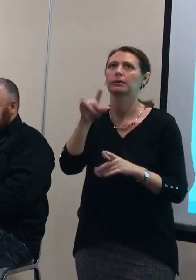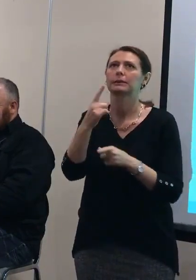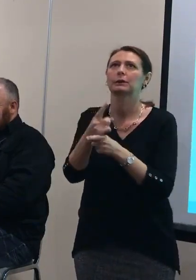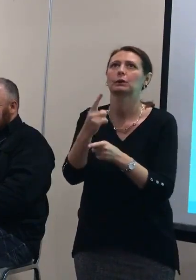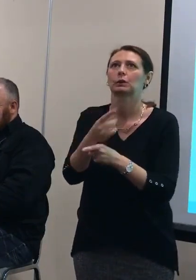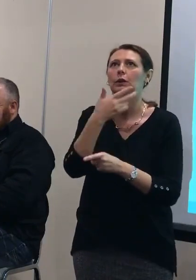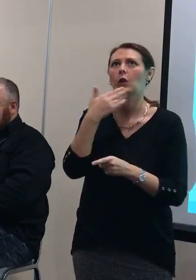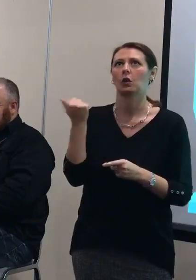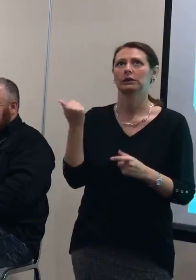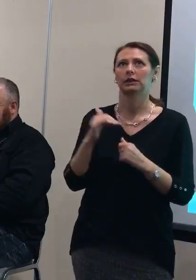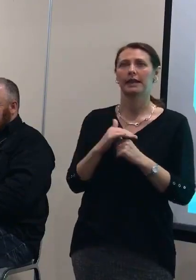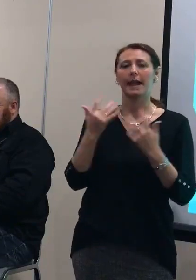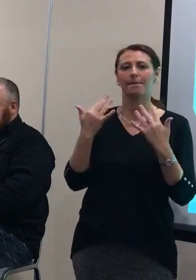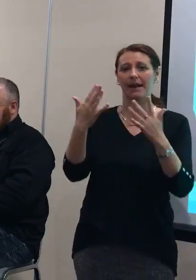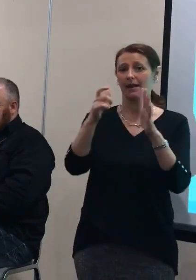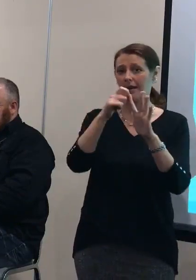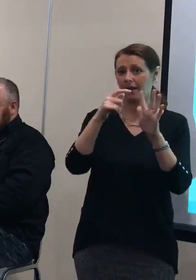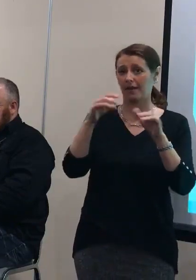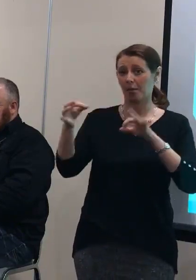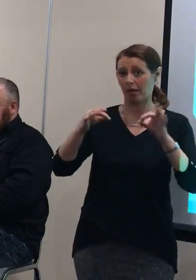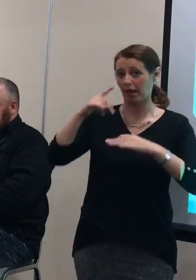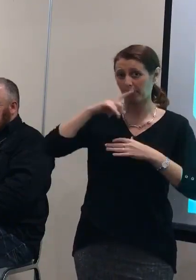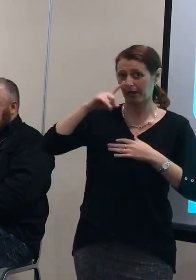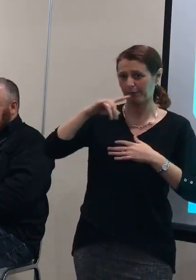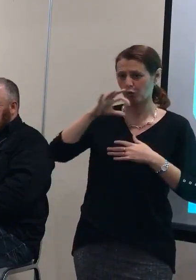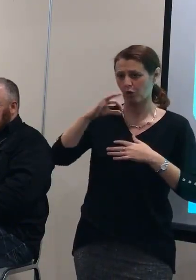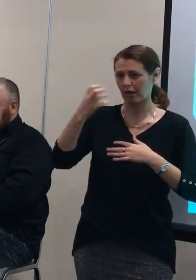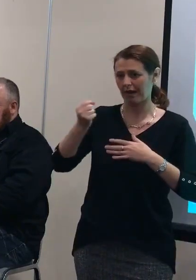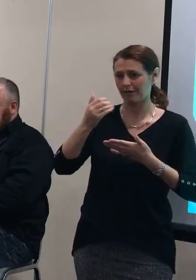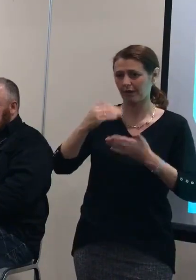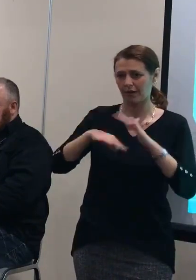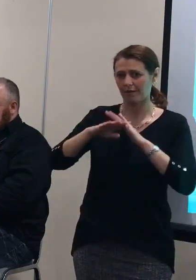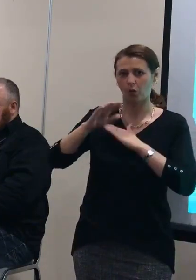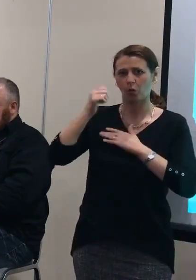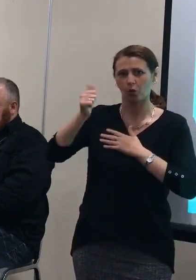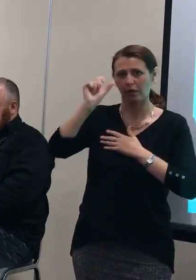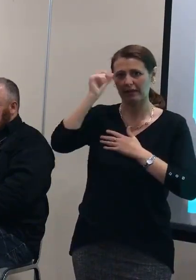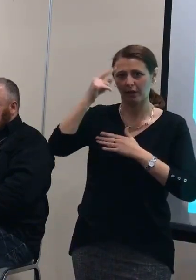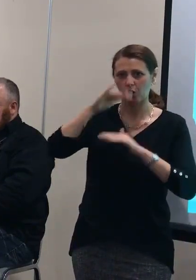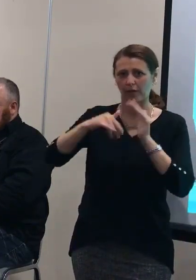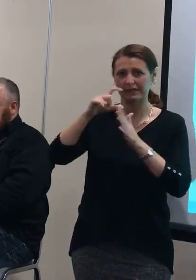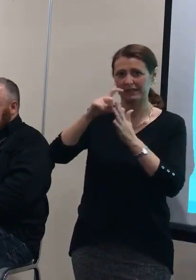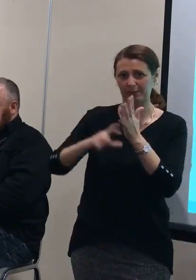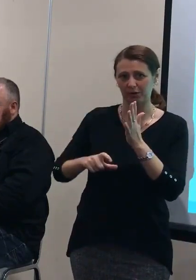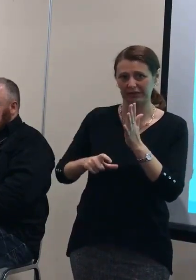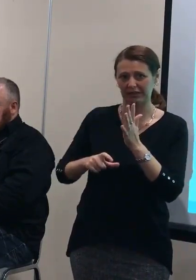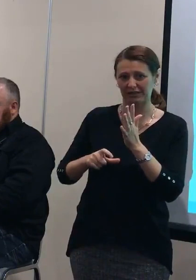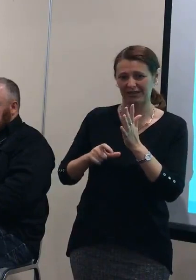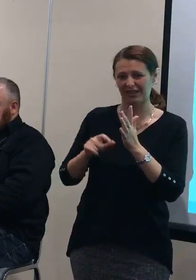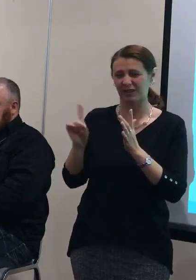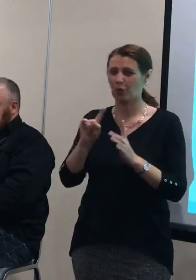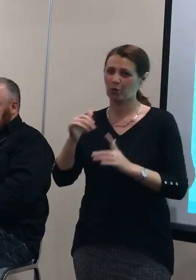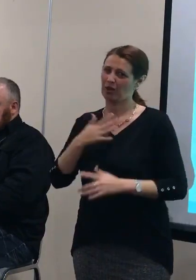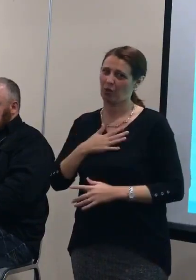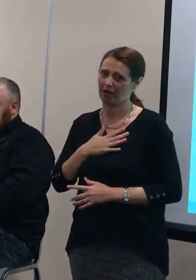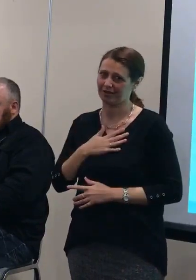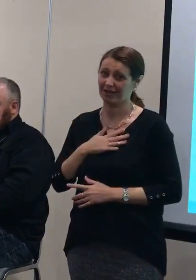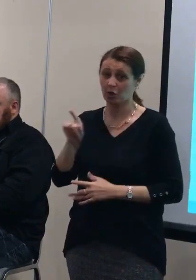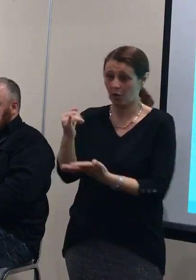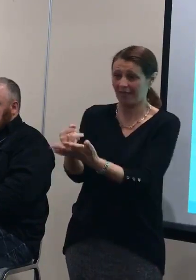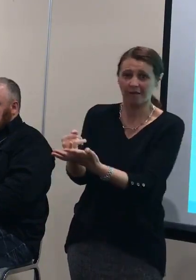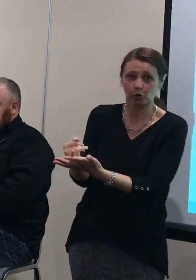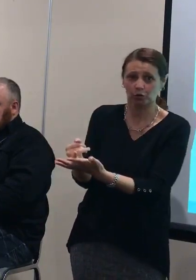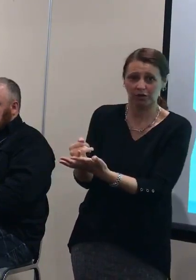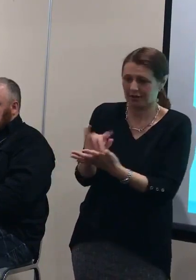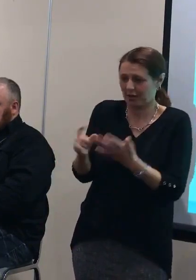many of the planners don't have as good an understanding of disability as perhaps we would like, and that's not their fault. It's